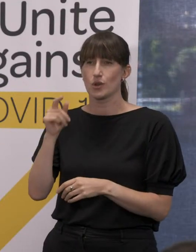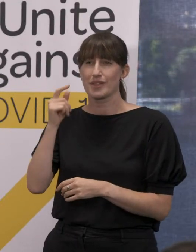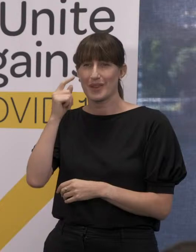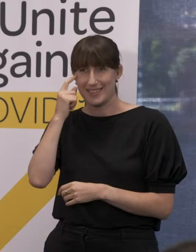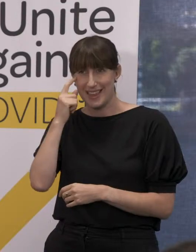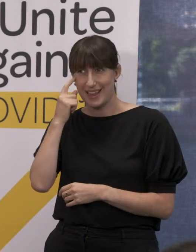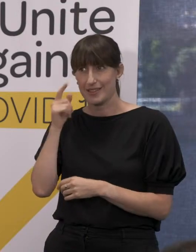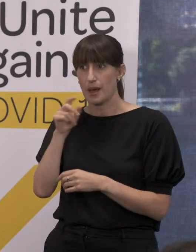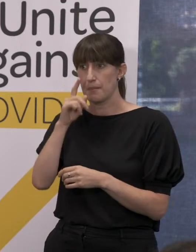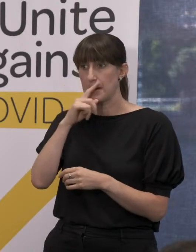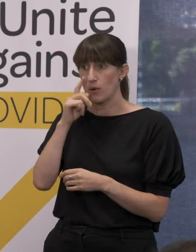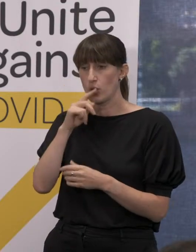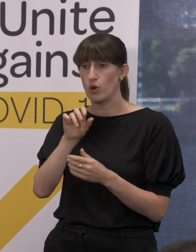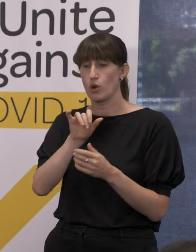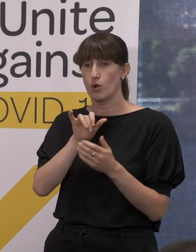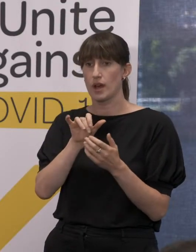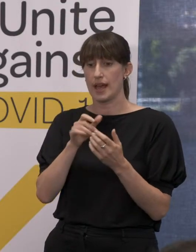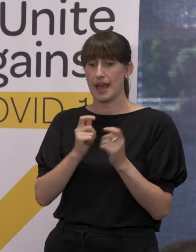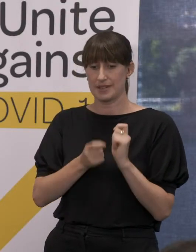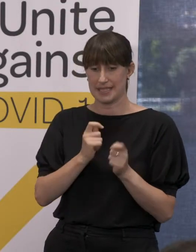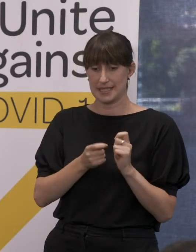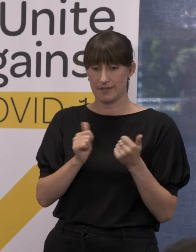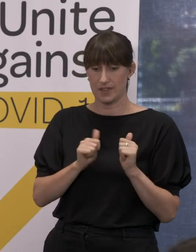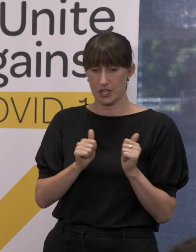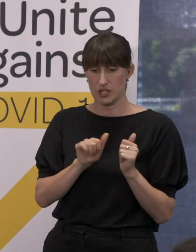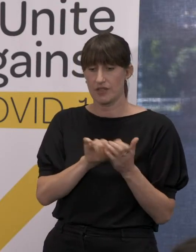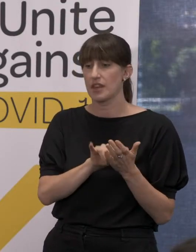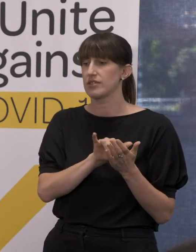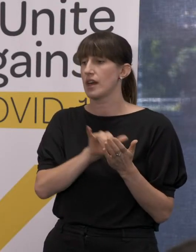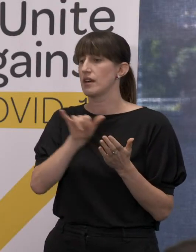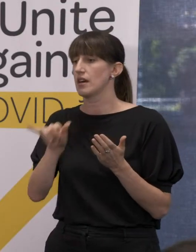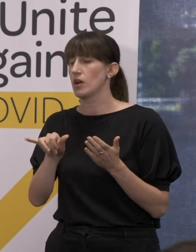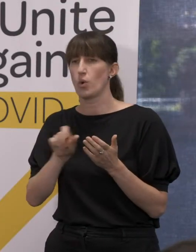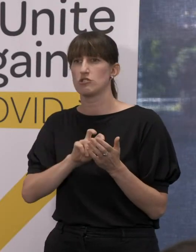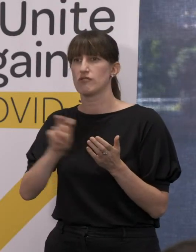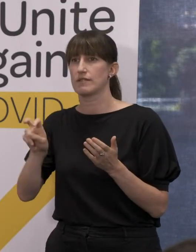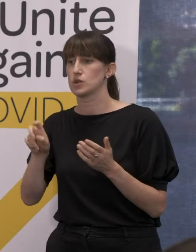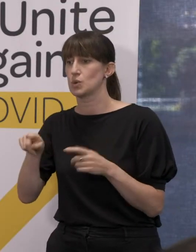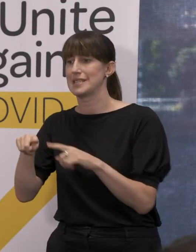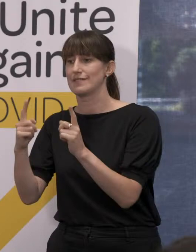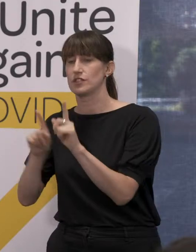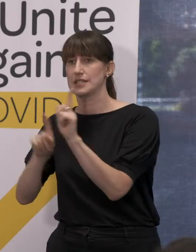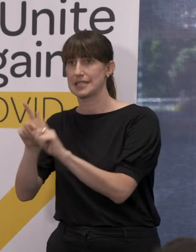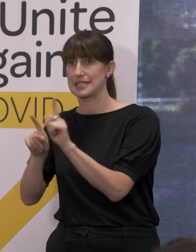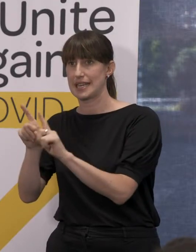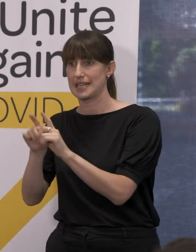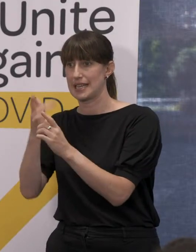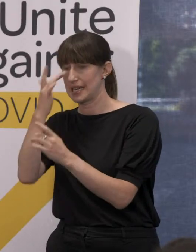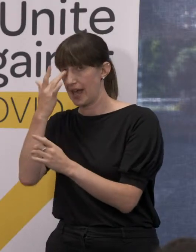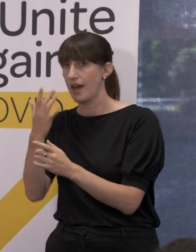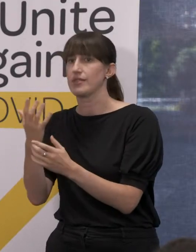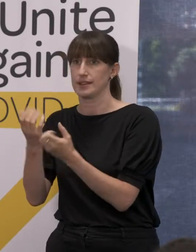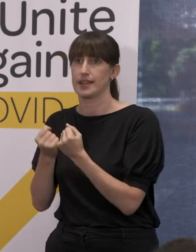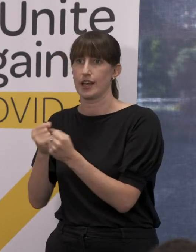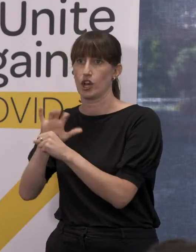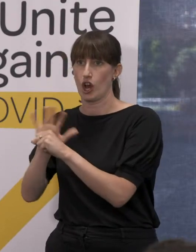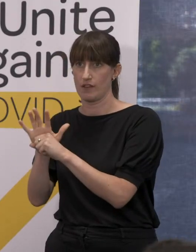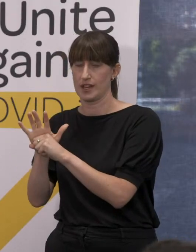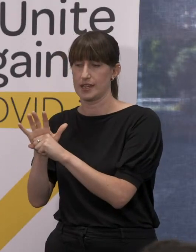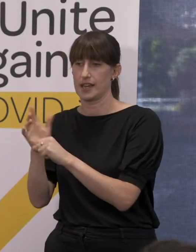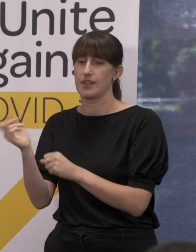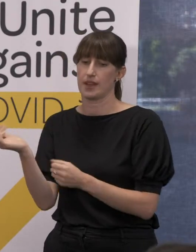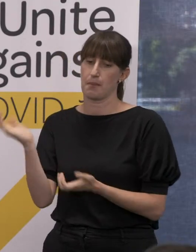likely explanation for the substantial increase in the number of travellers here testing positive on arrival. And in today's